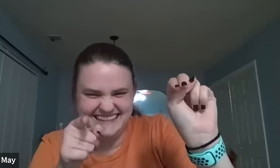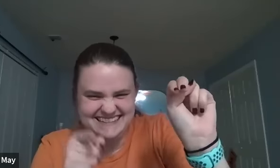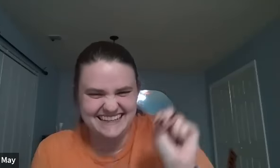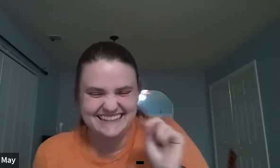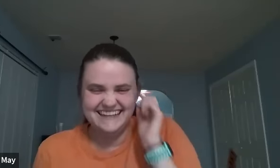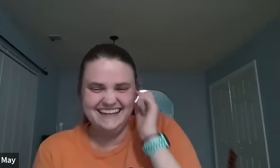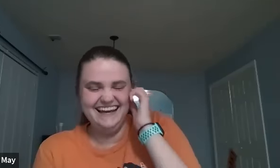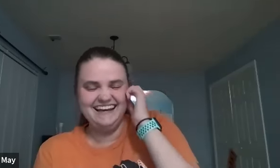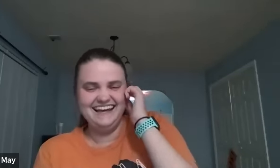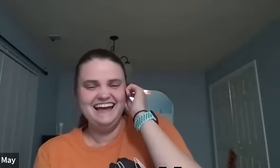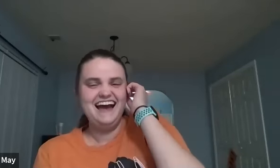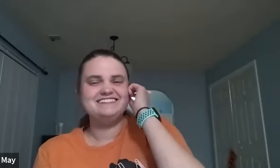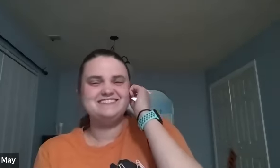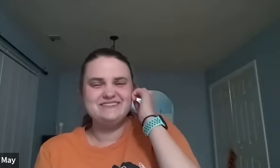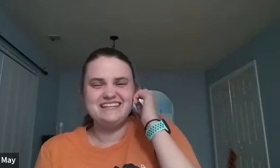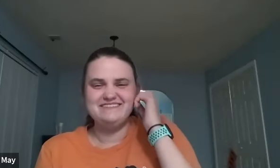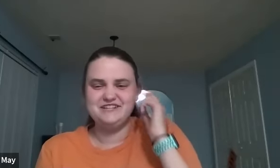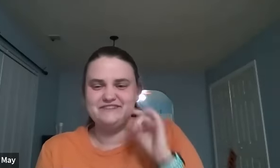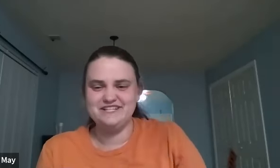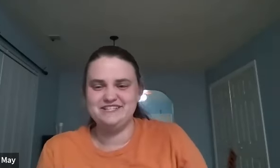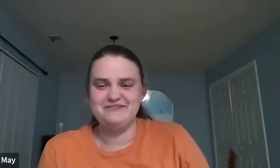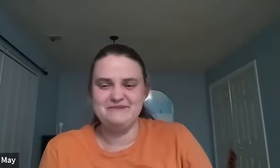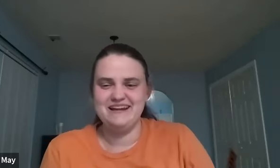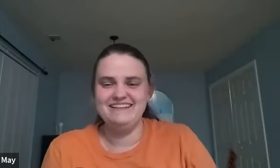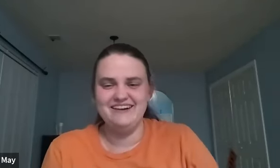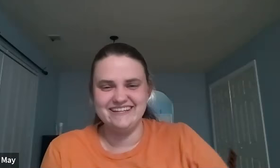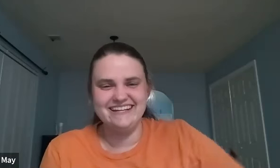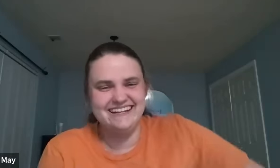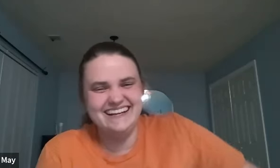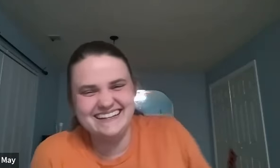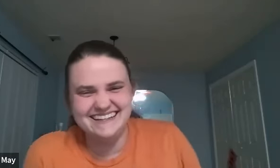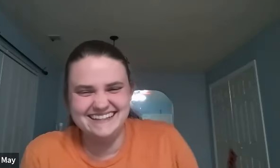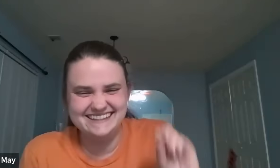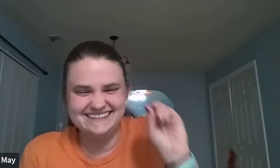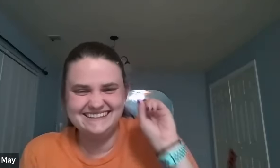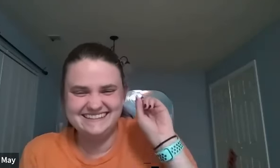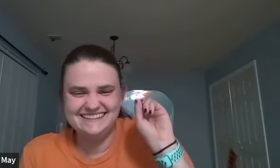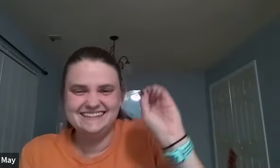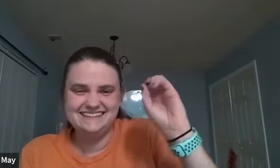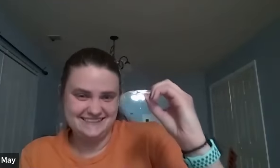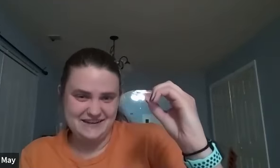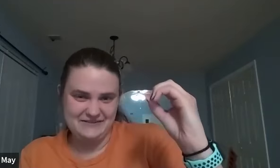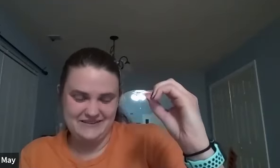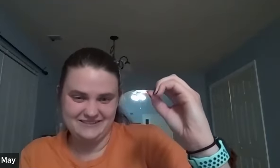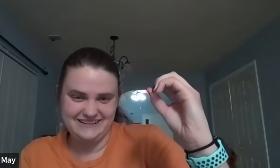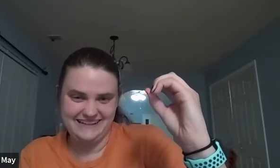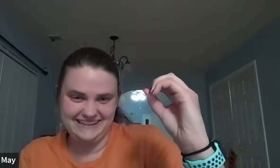Yes. I saw Miss Amy. She finished it for me and I love it. So I'll do it again.